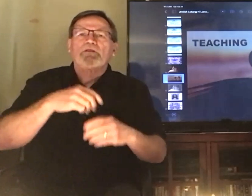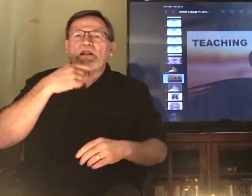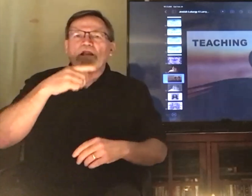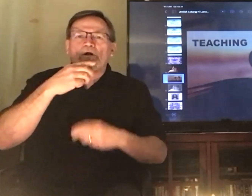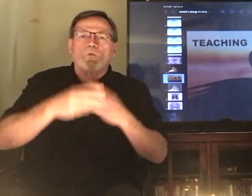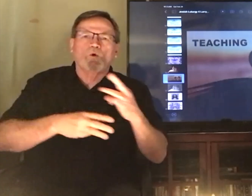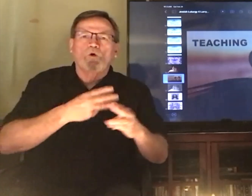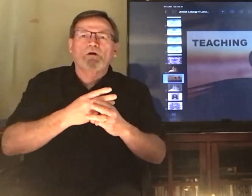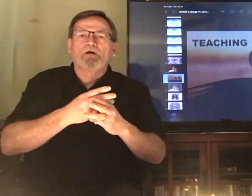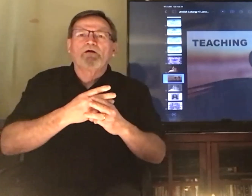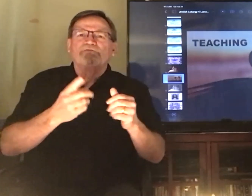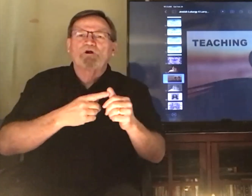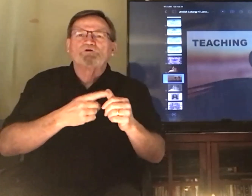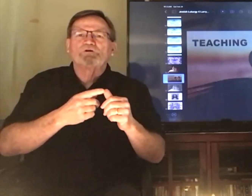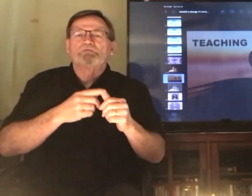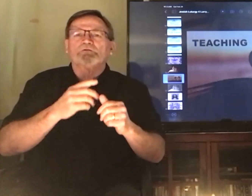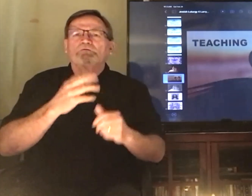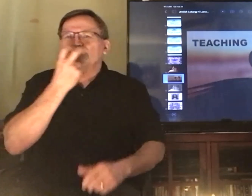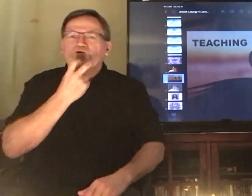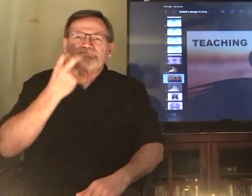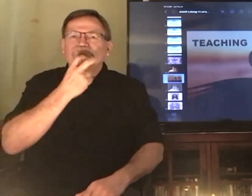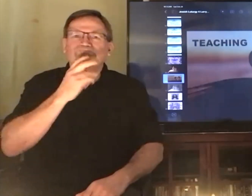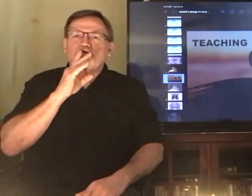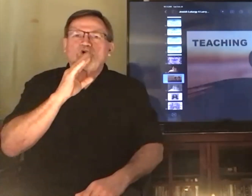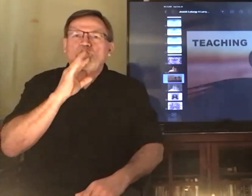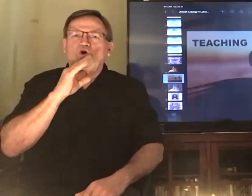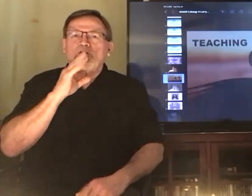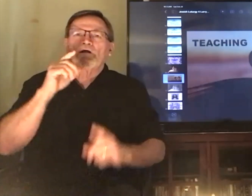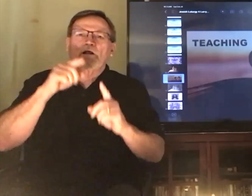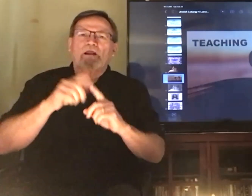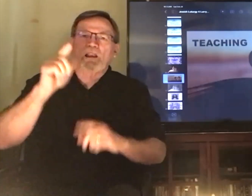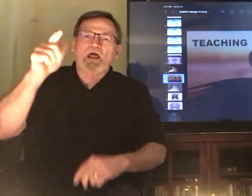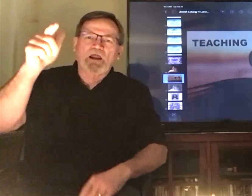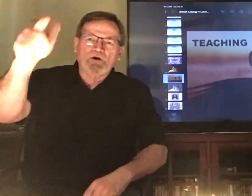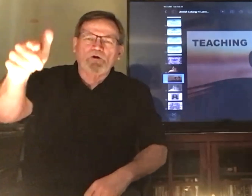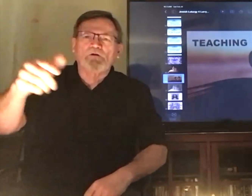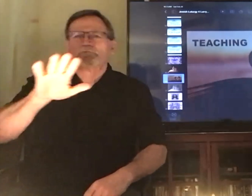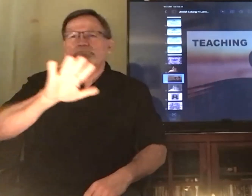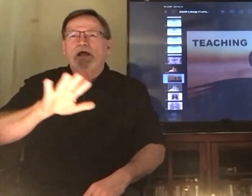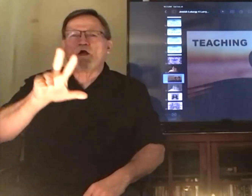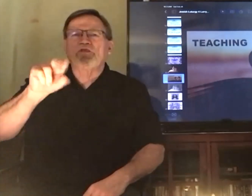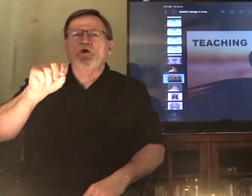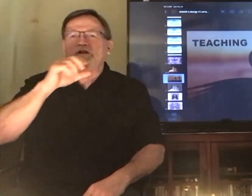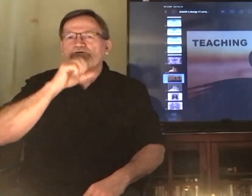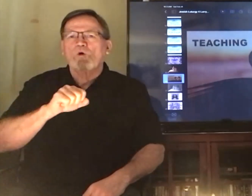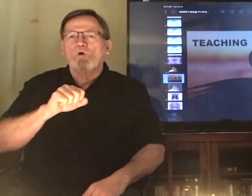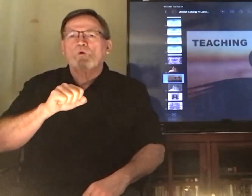hear words out. We talk until later. About 30 years old,